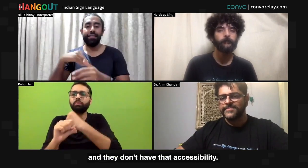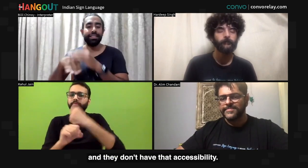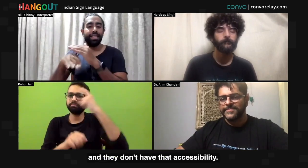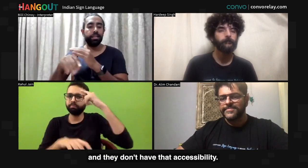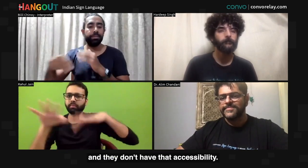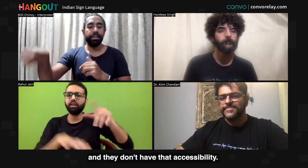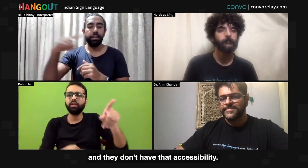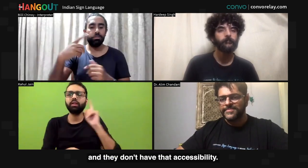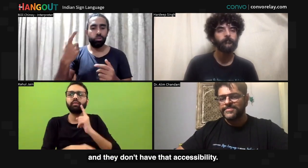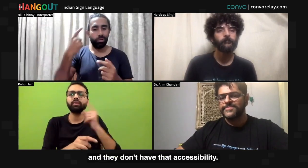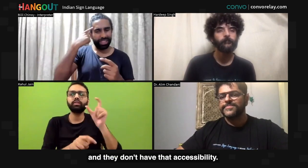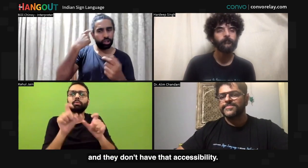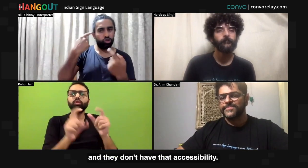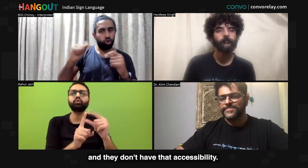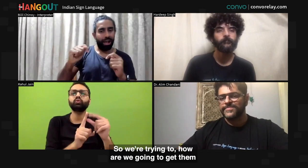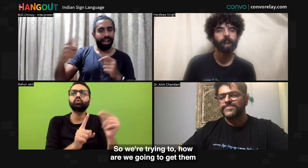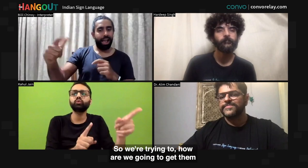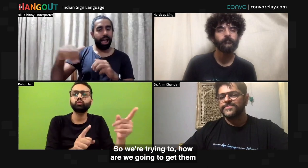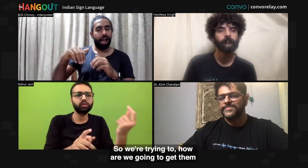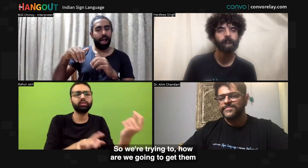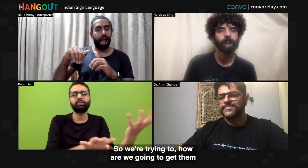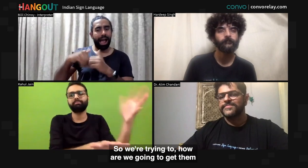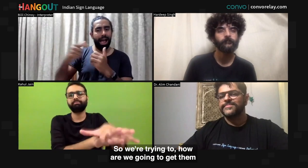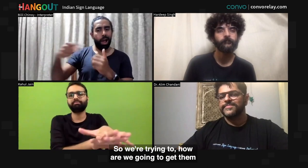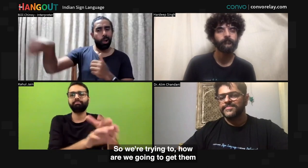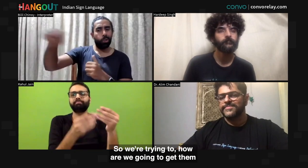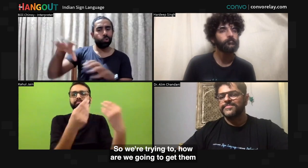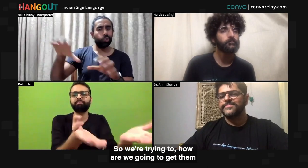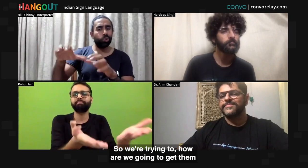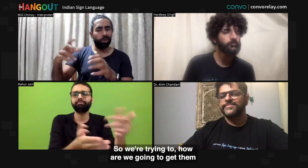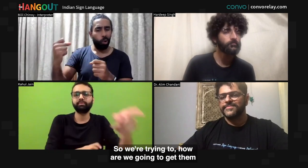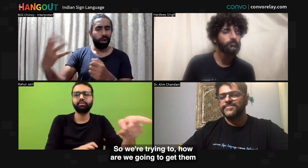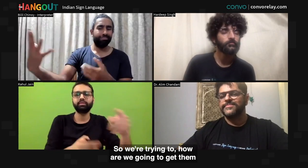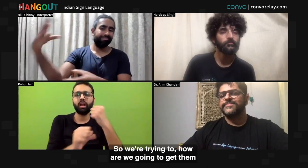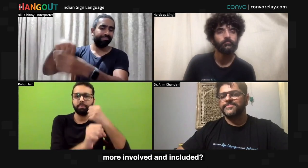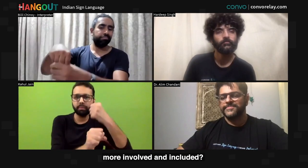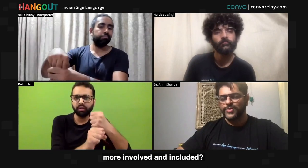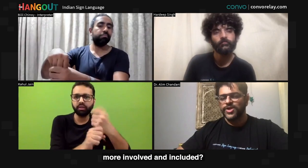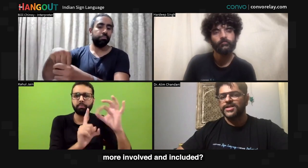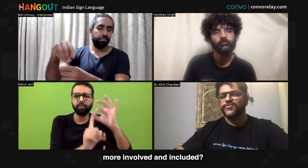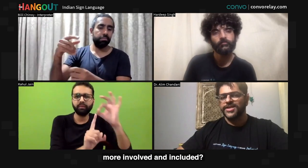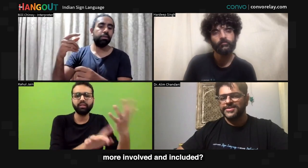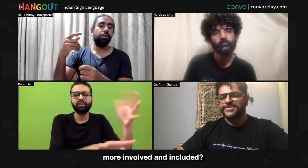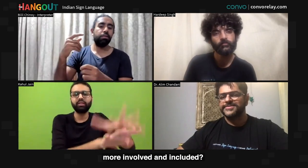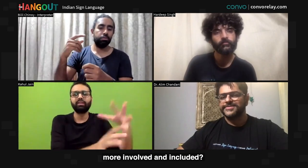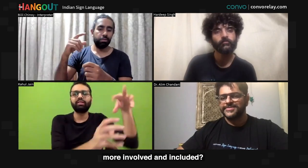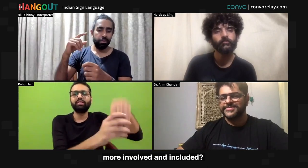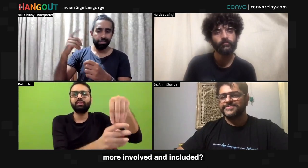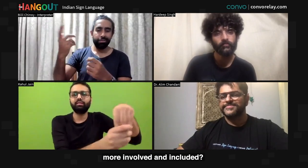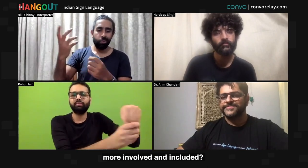and they don't have that accessibility. So we're trying to, how are we going to get them more involved and included?